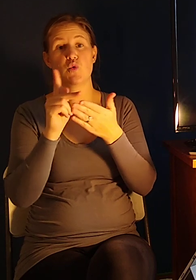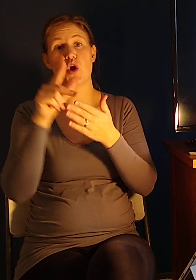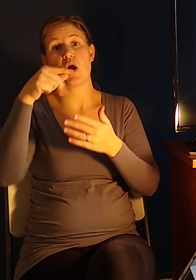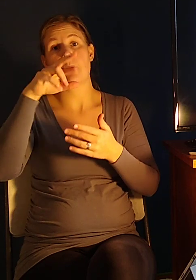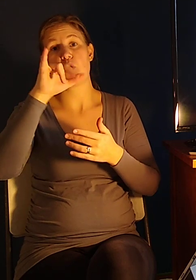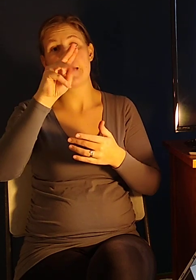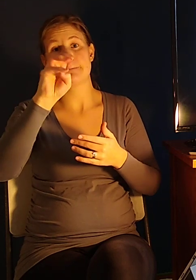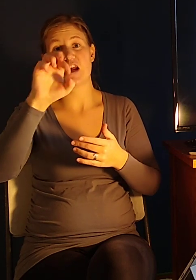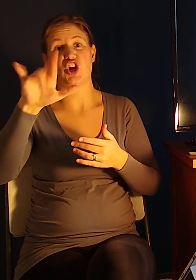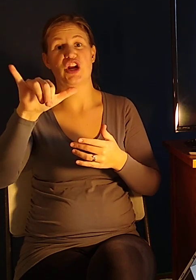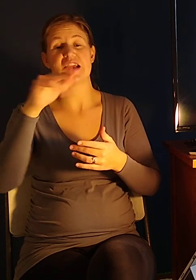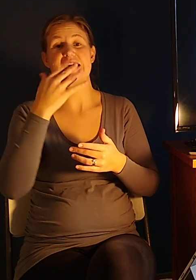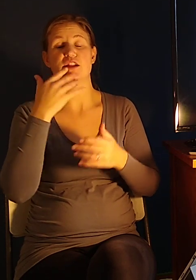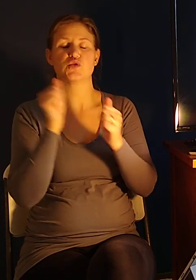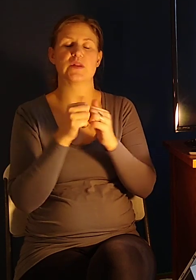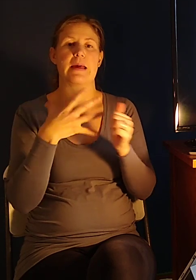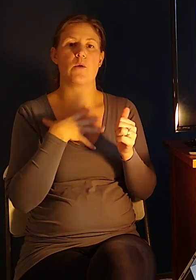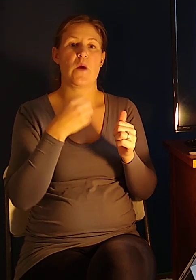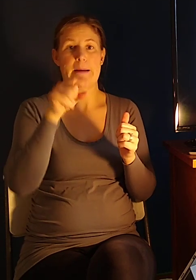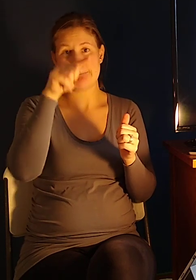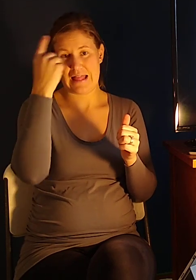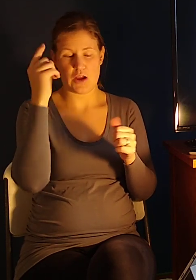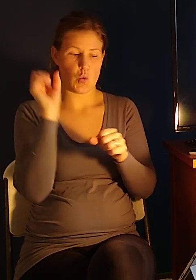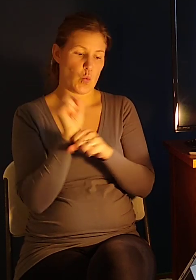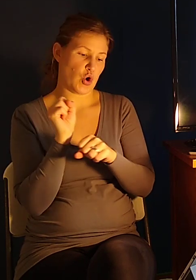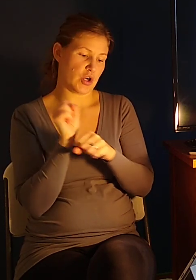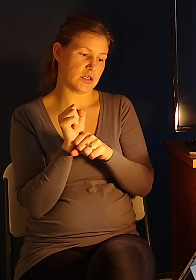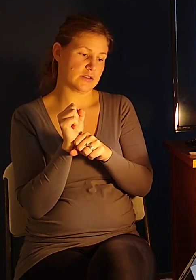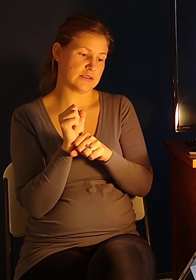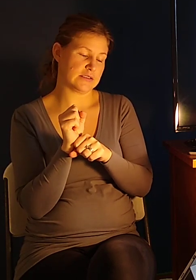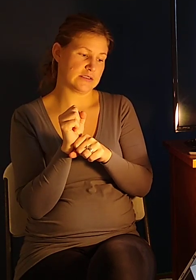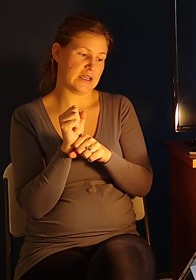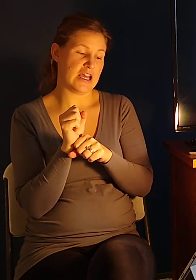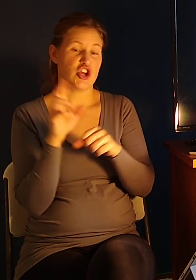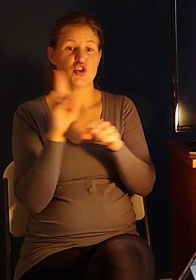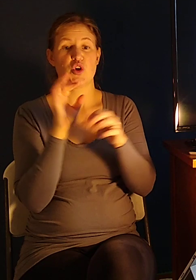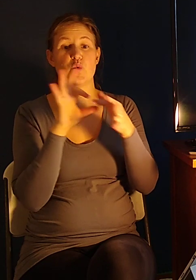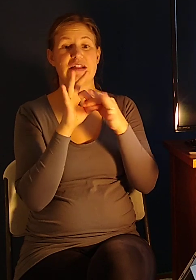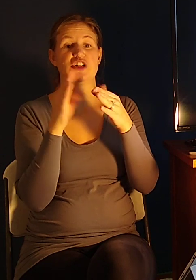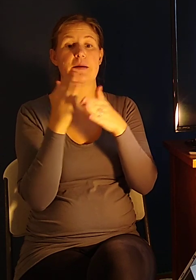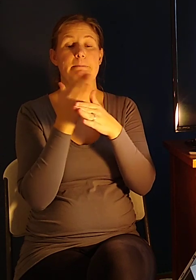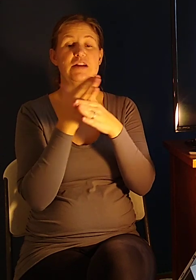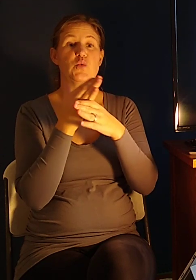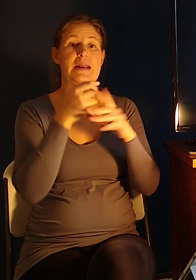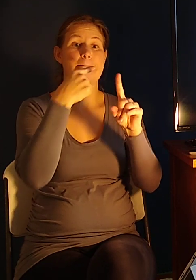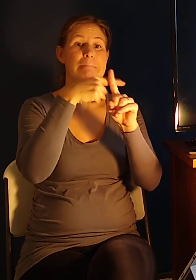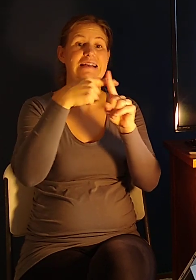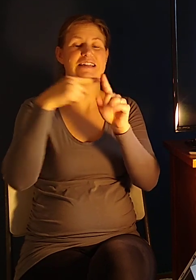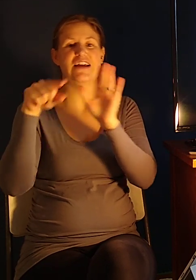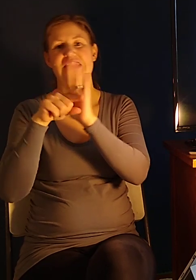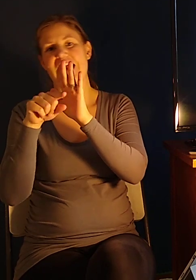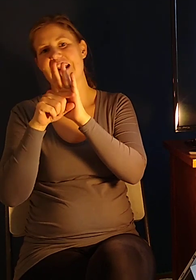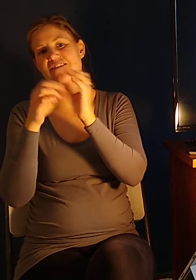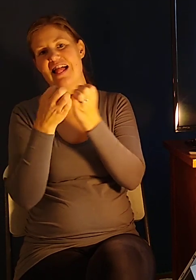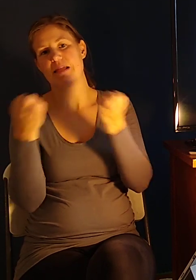white. Works exploited a relationship between positive and negative elements, an arrangement